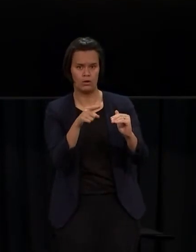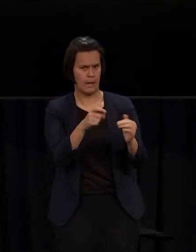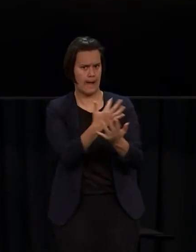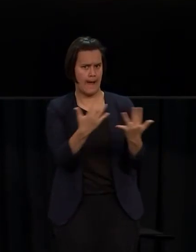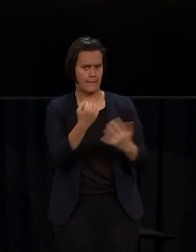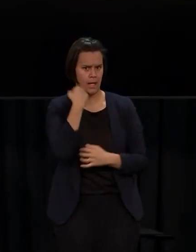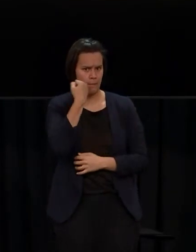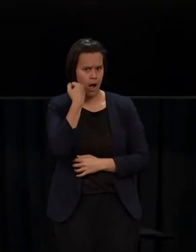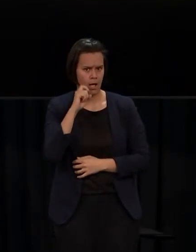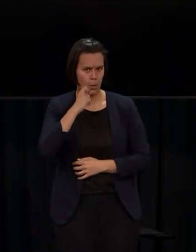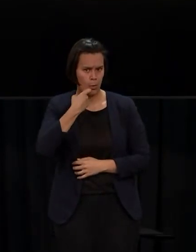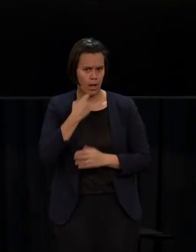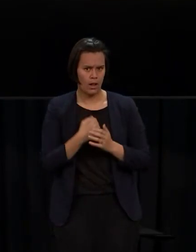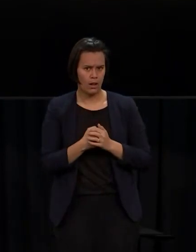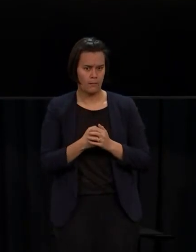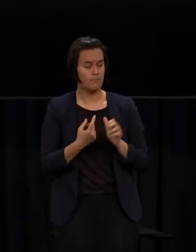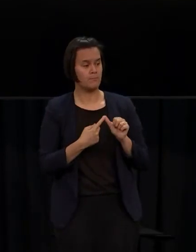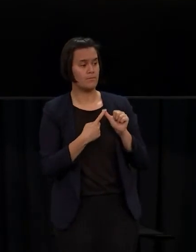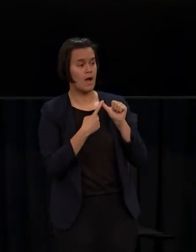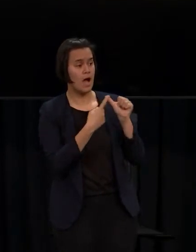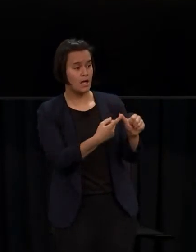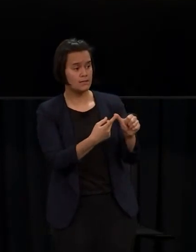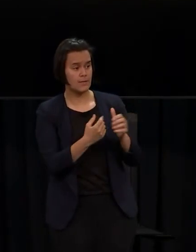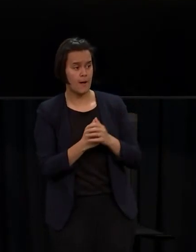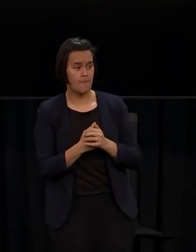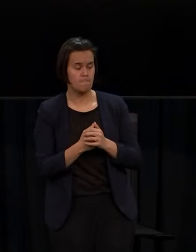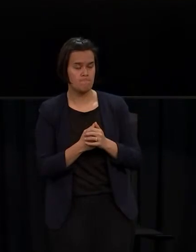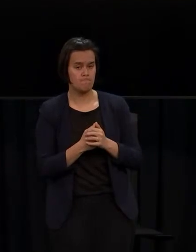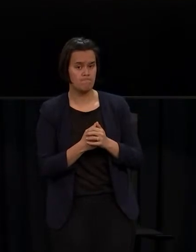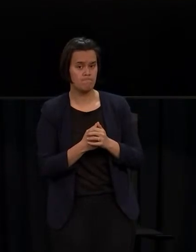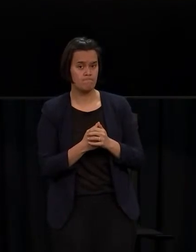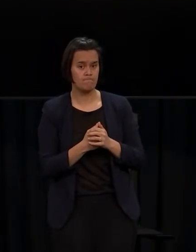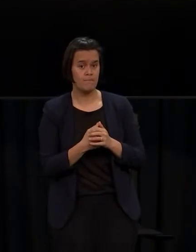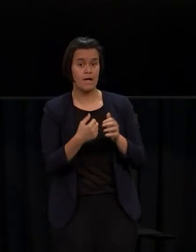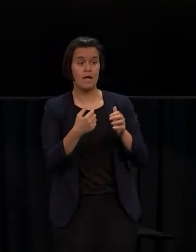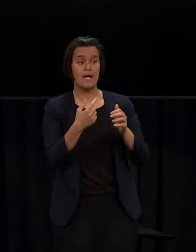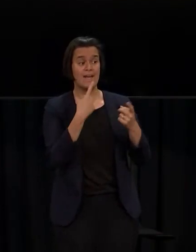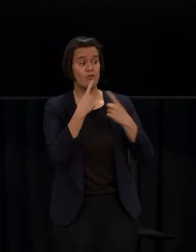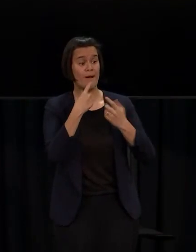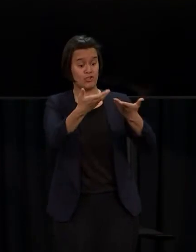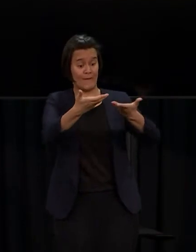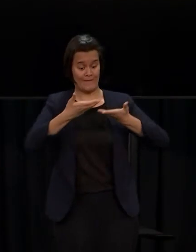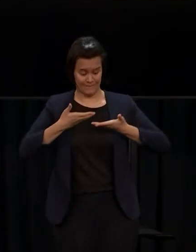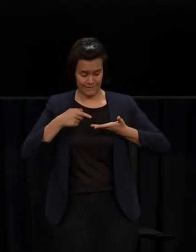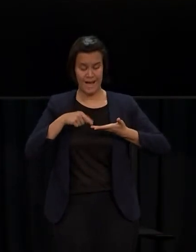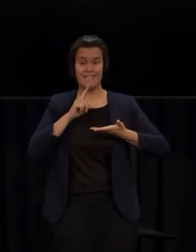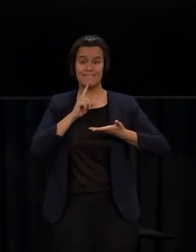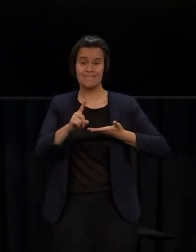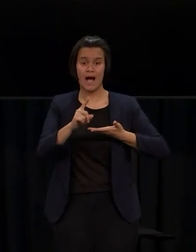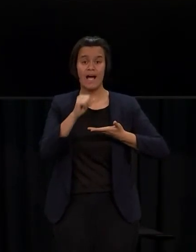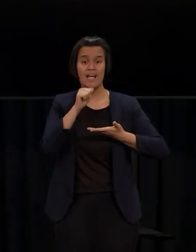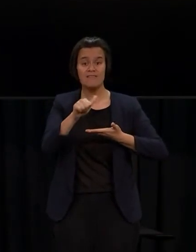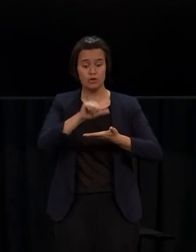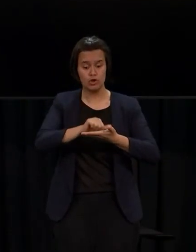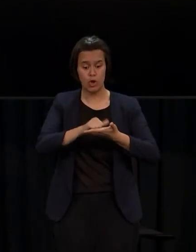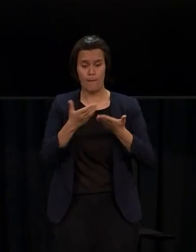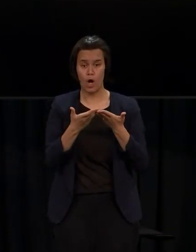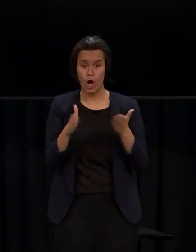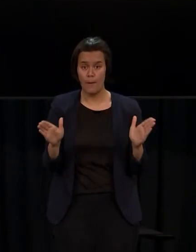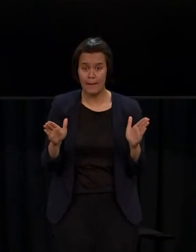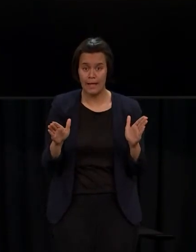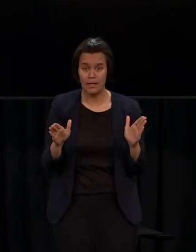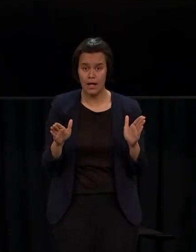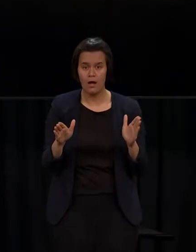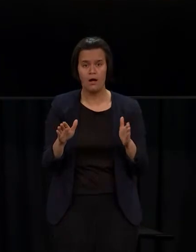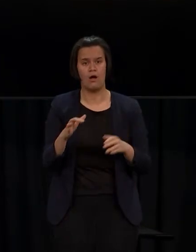Well, once again, the indication we've had is that retail is not an area which contributes significantly or markedly to